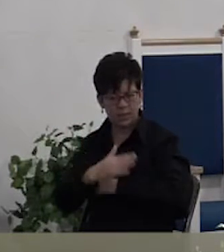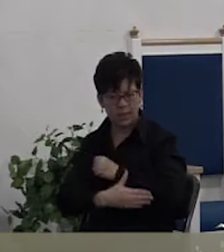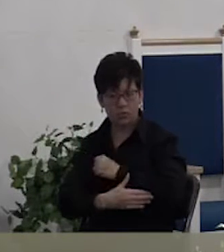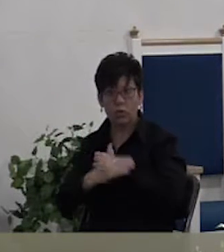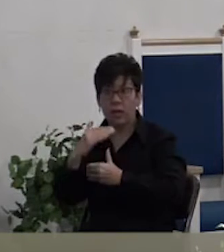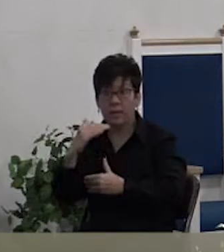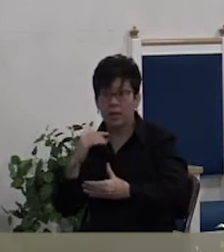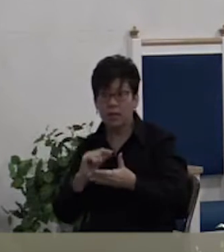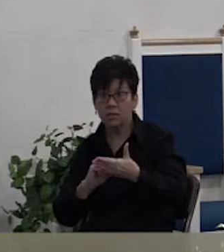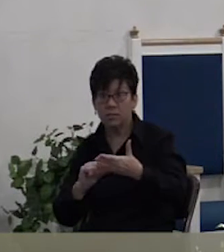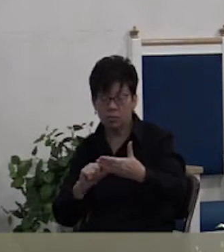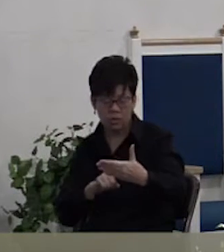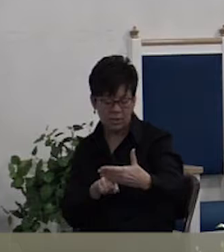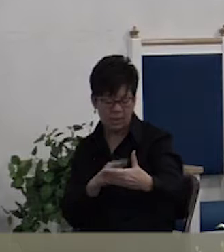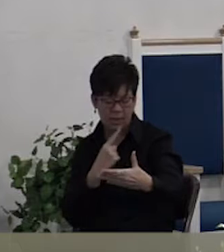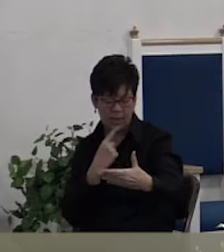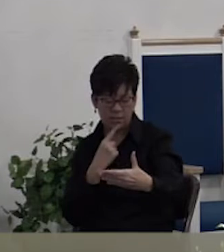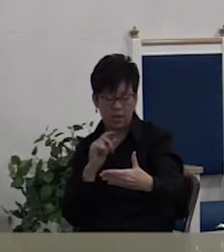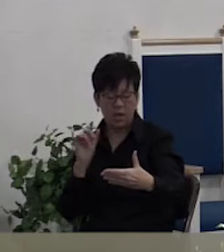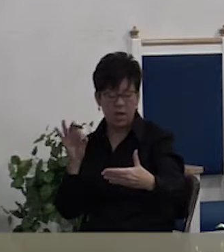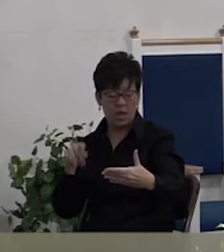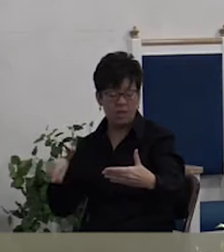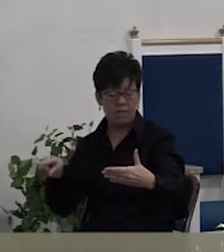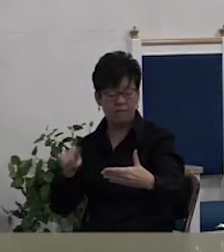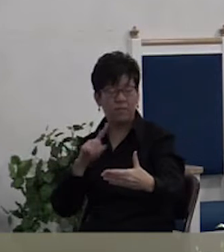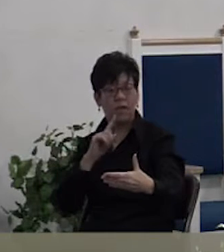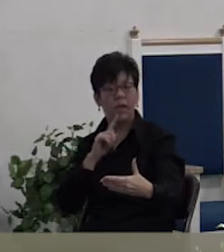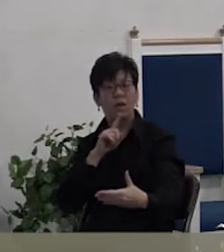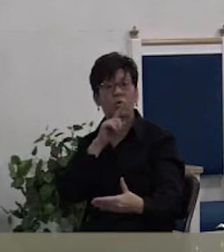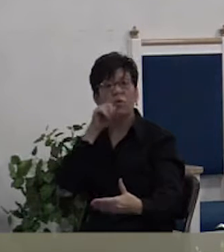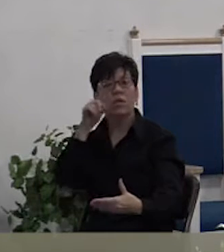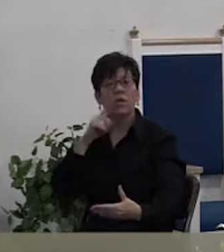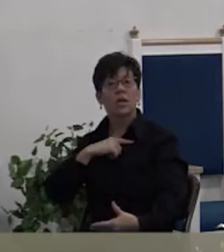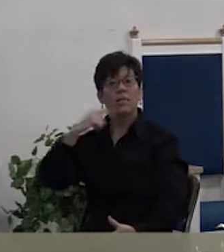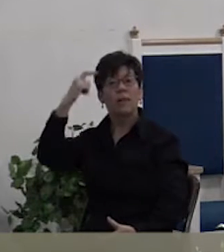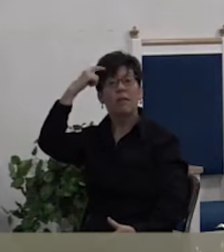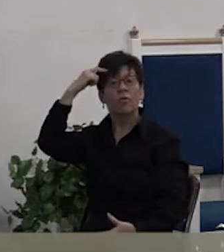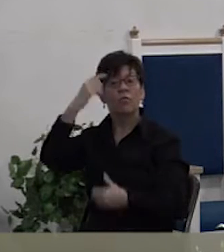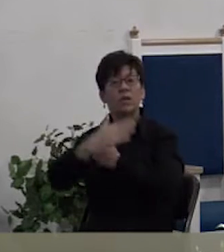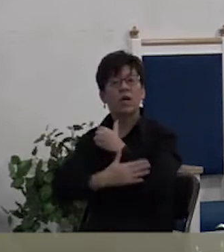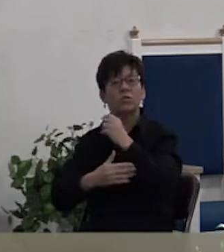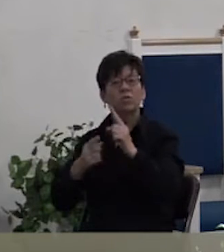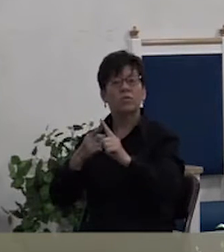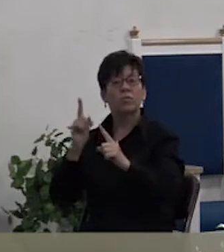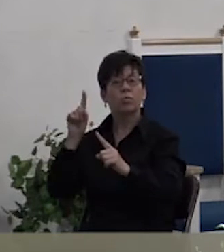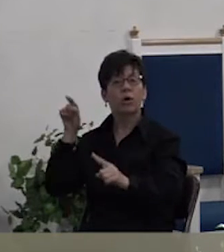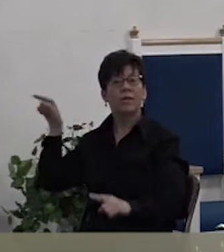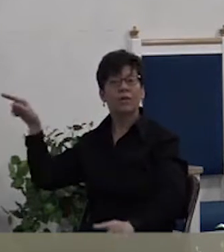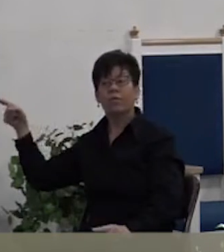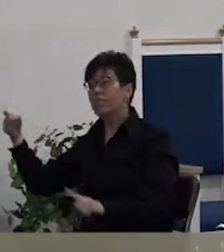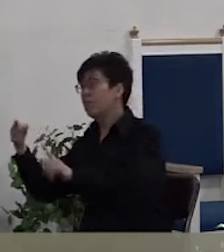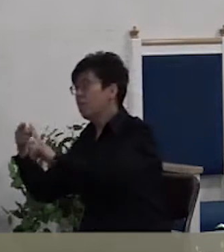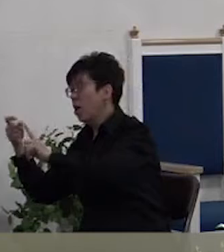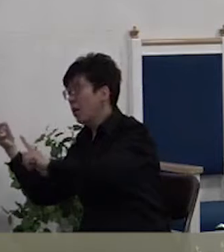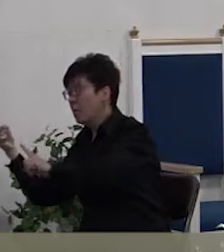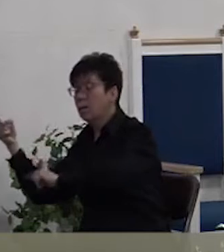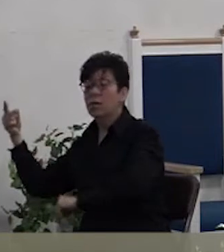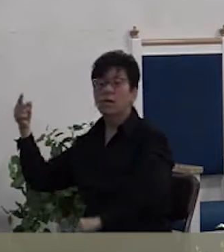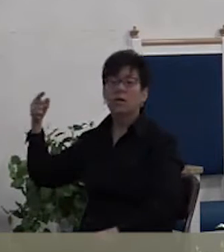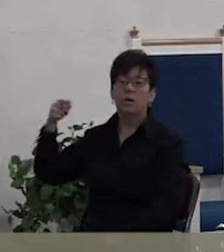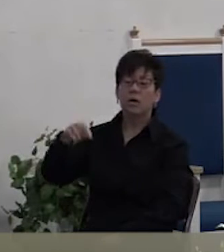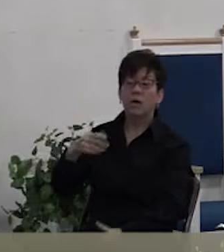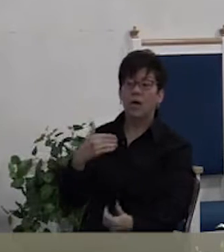next verse, it says, if they truly had been mindful of that country from whence they came out, they might have had